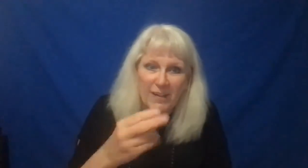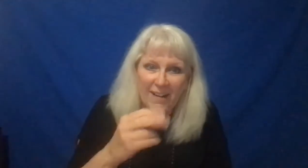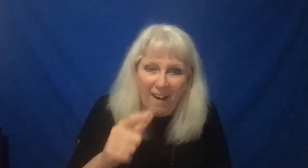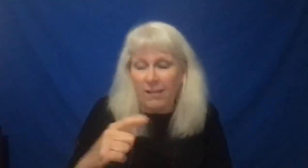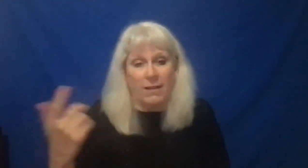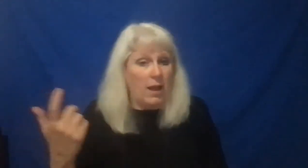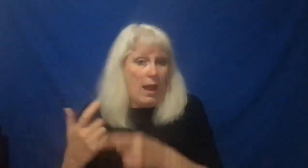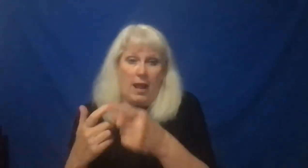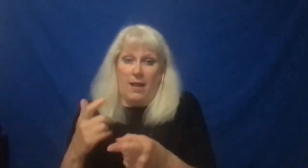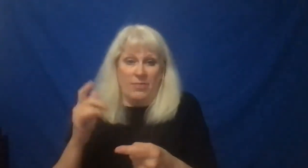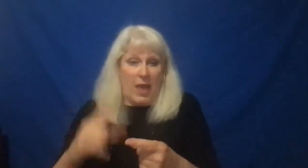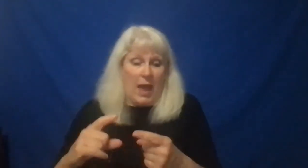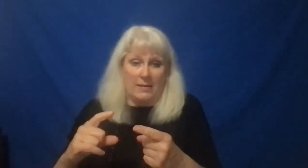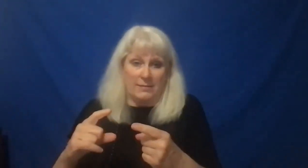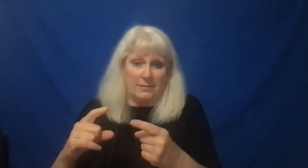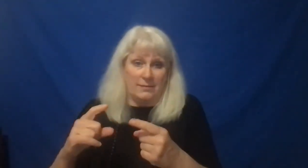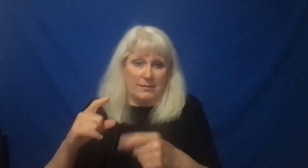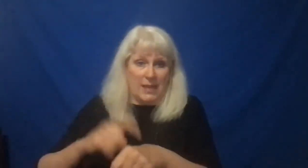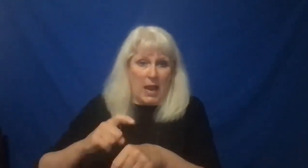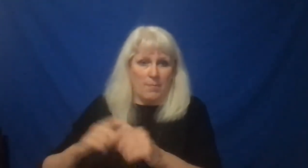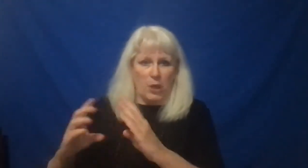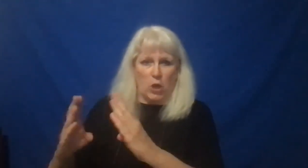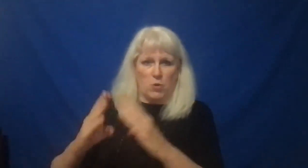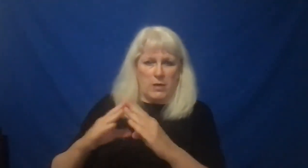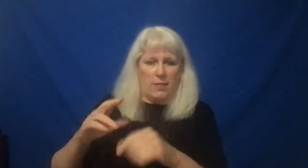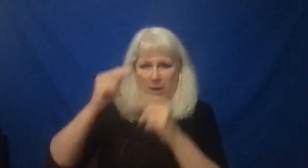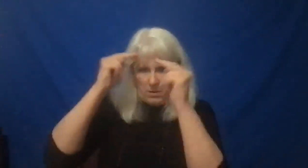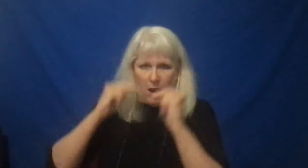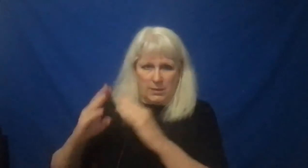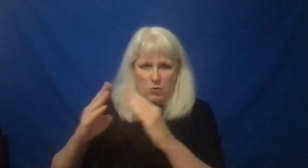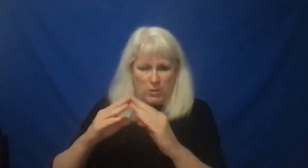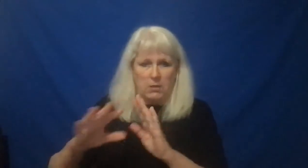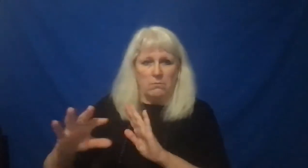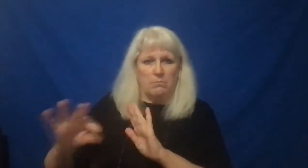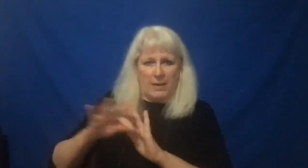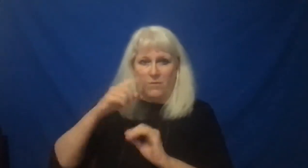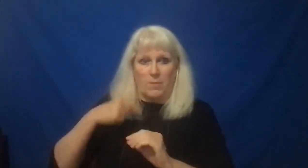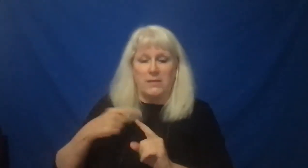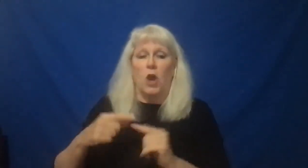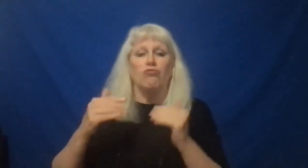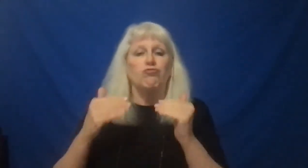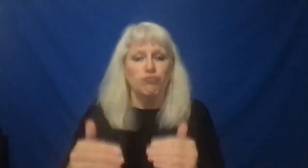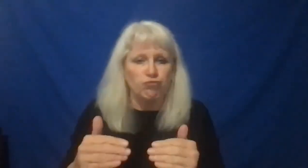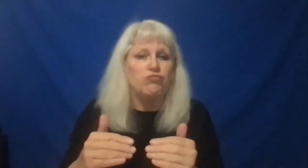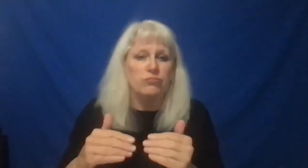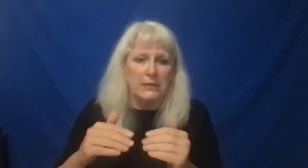those days. And I moved forward with becoming a pharmacist, but having a lot of connections